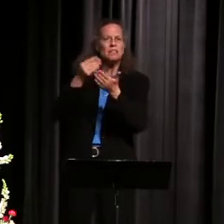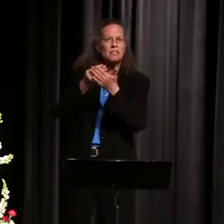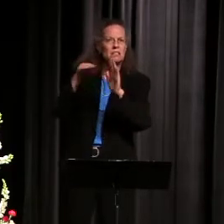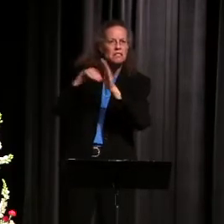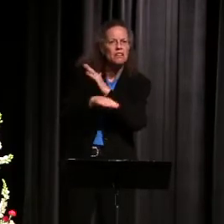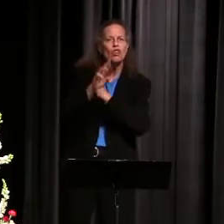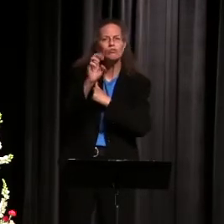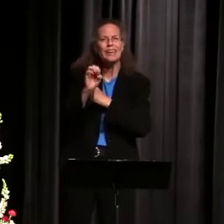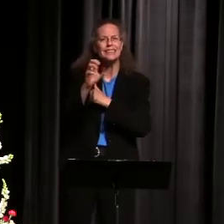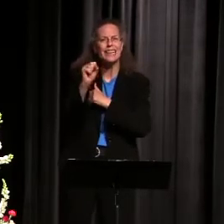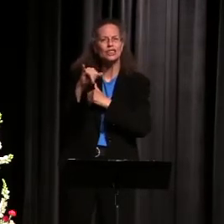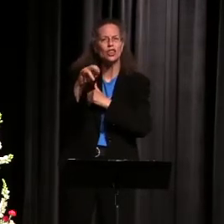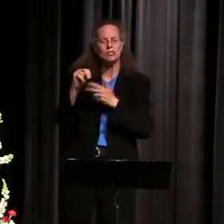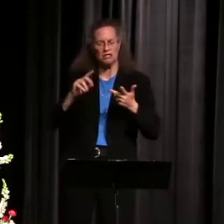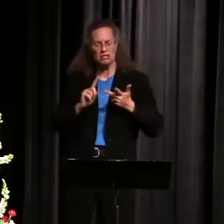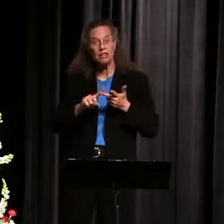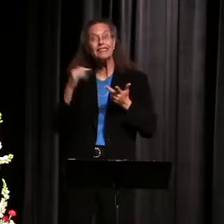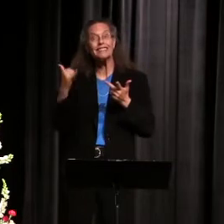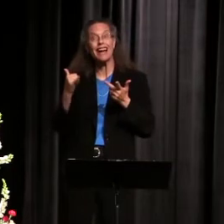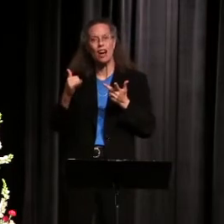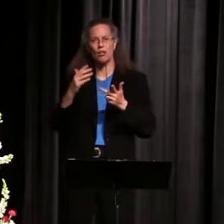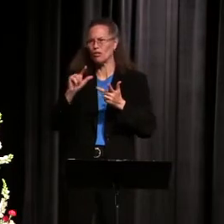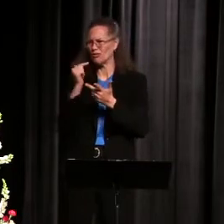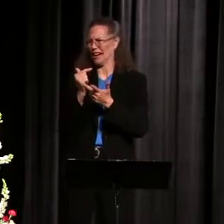graduating during a global pandemic.